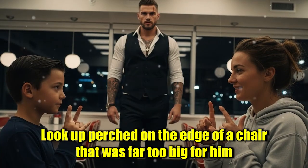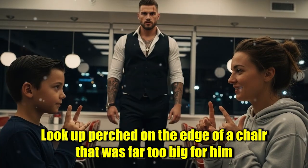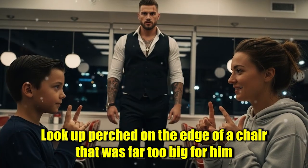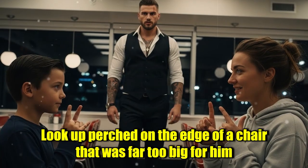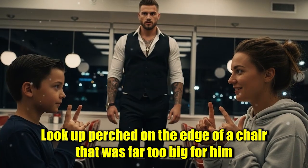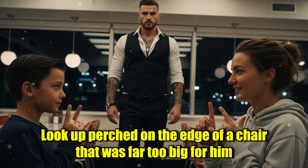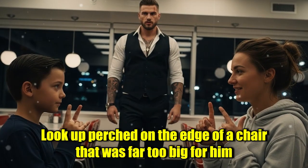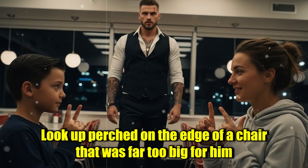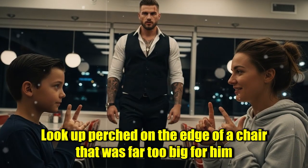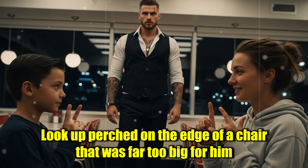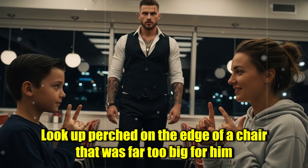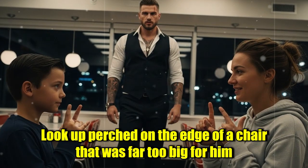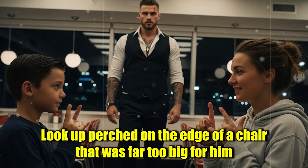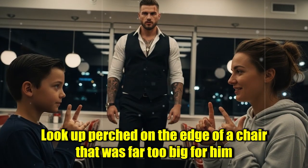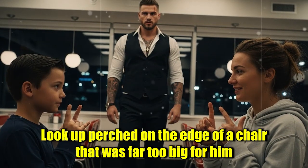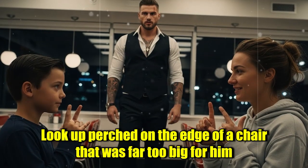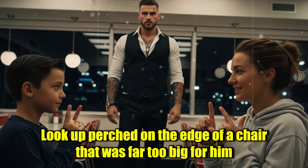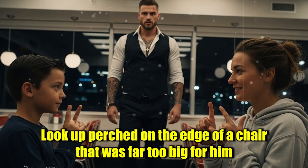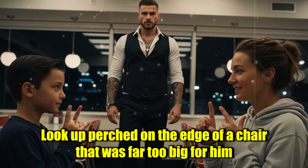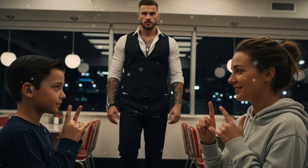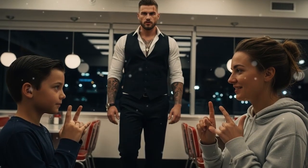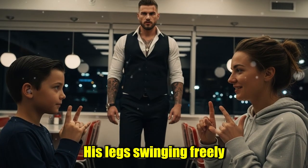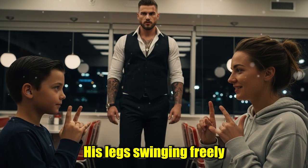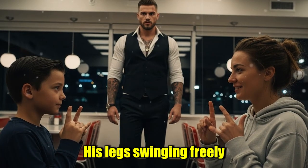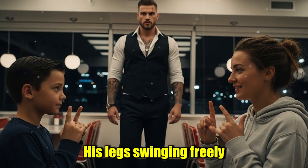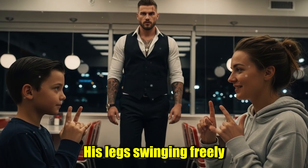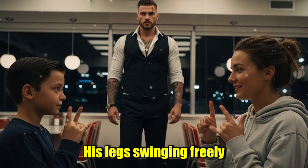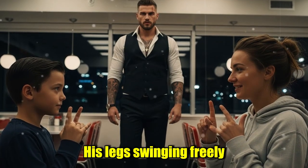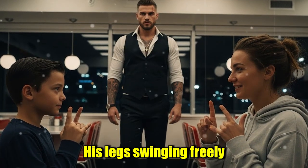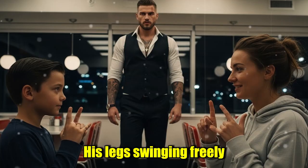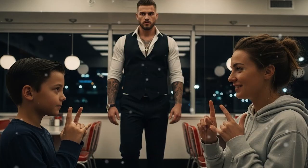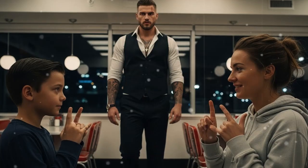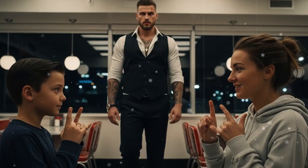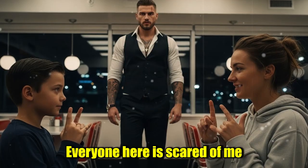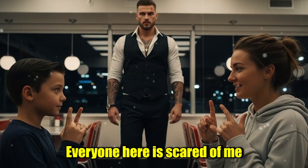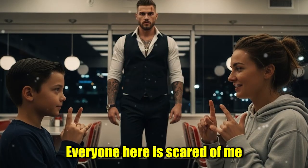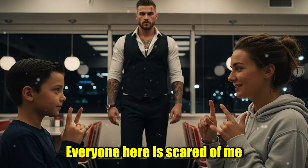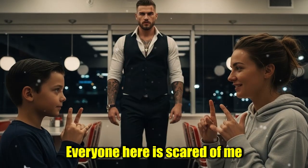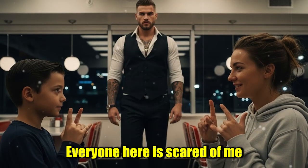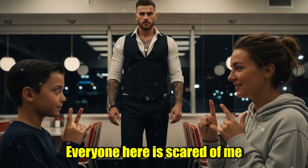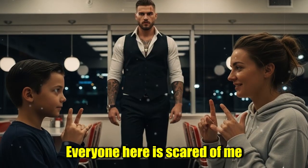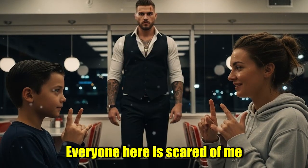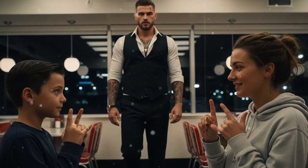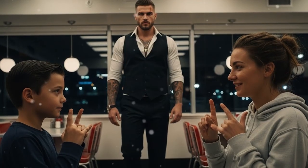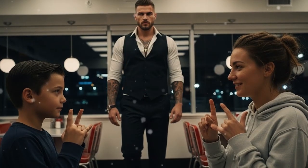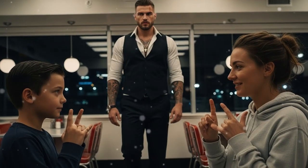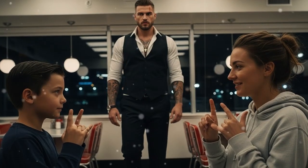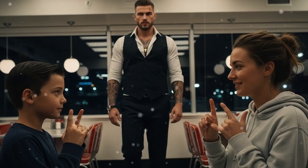Luca perched on the edge of a chair that was far too big for him, his legs swinging freely. Everyone here is scared of me, he